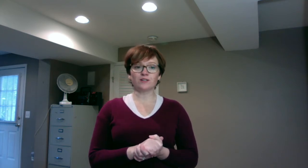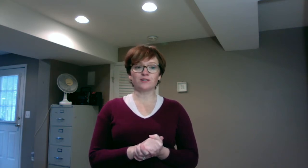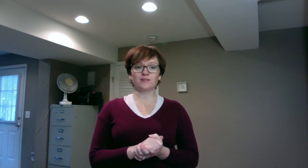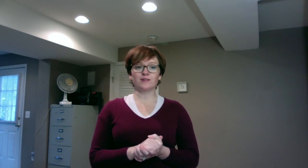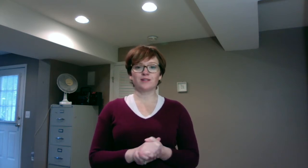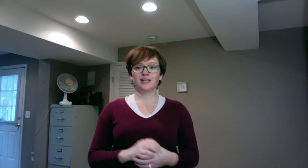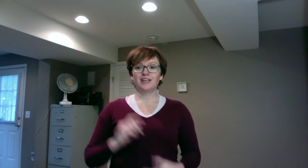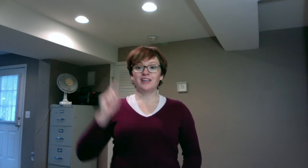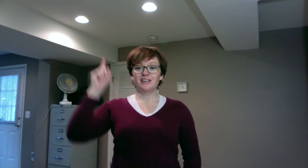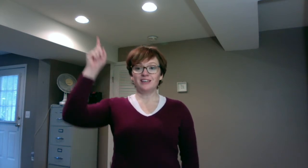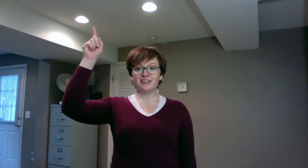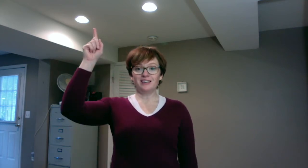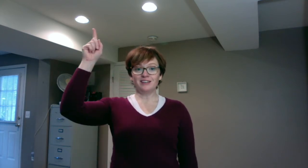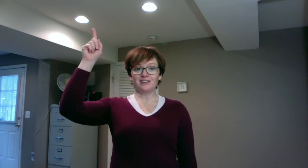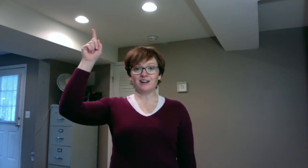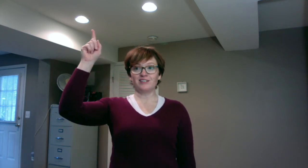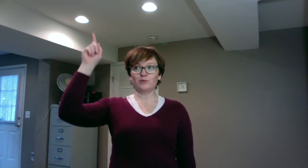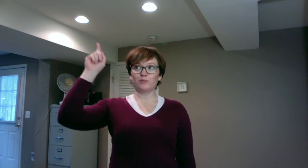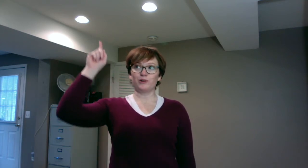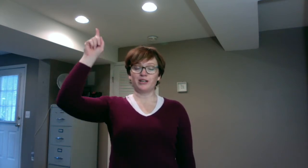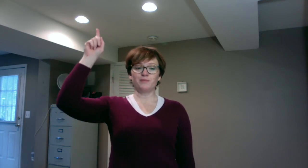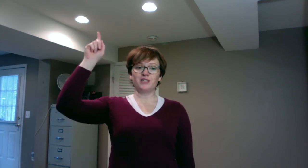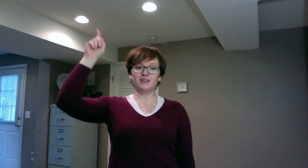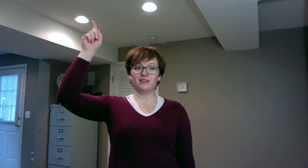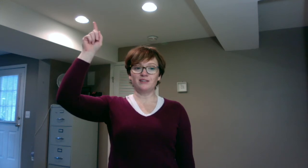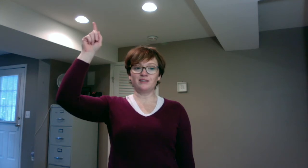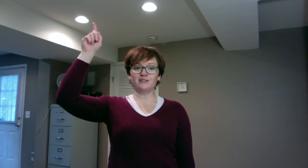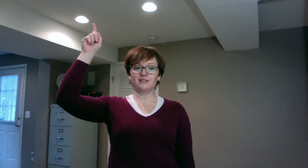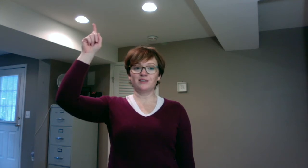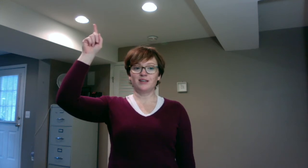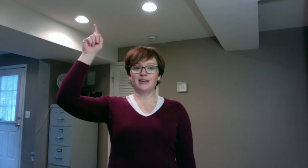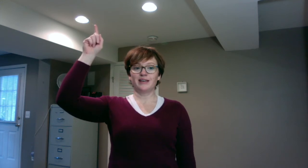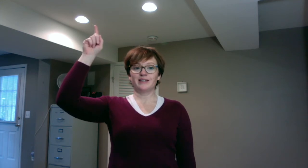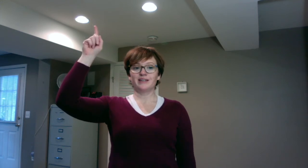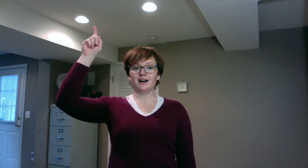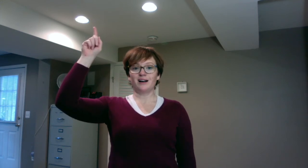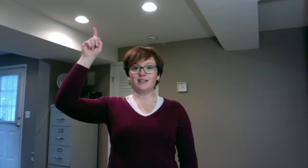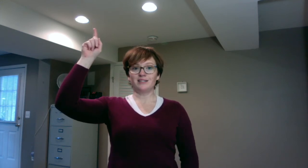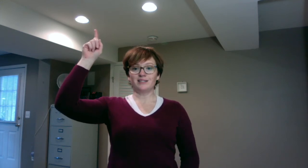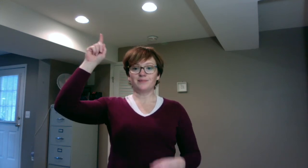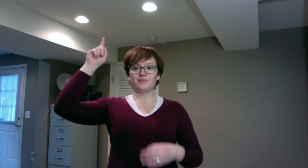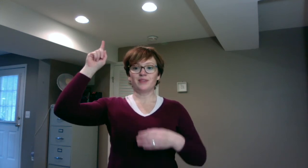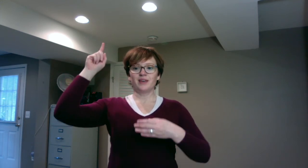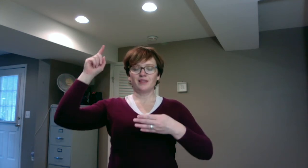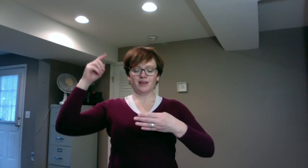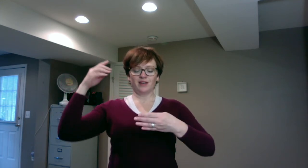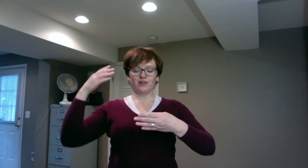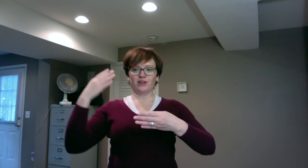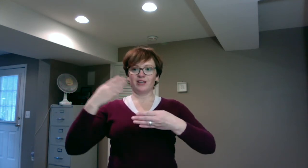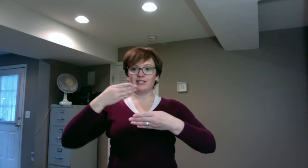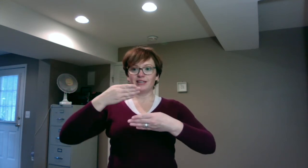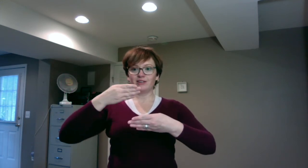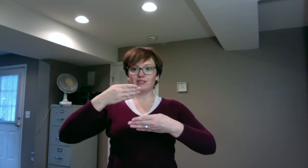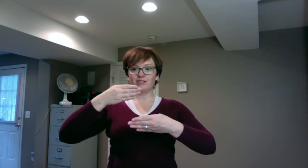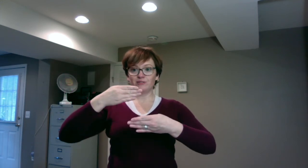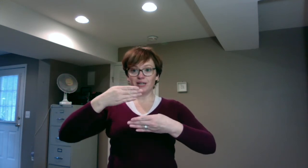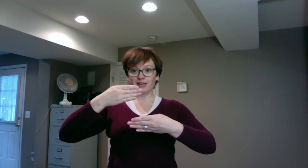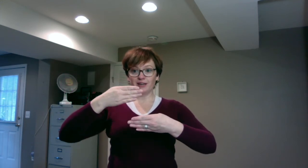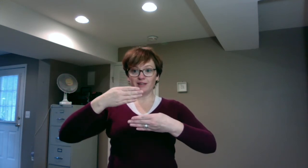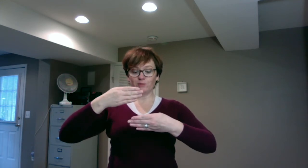verse, he got, so we point up, he's got. Then you're going to take your 2 hands, one in